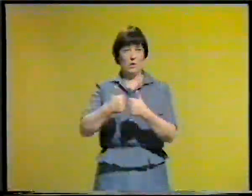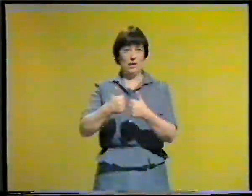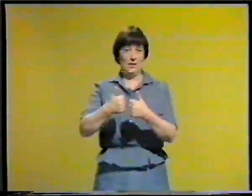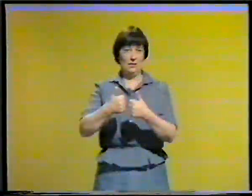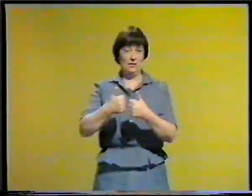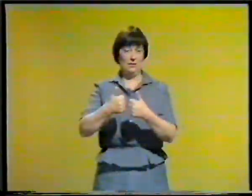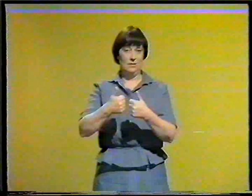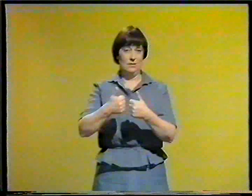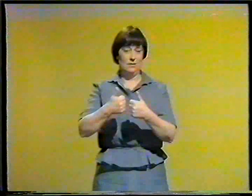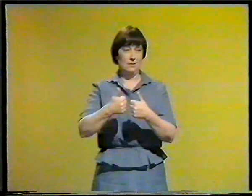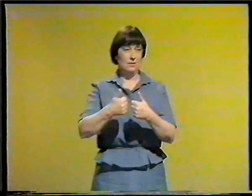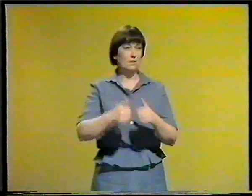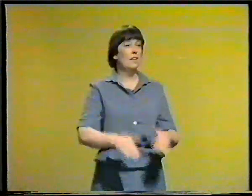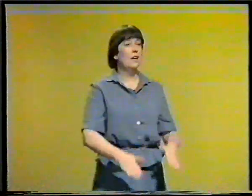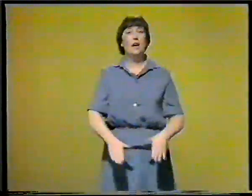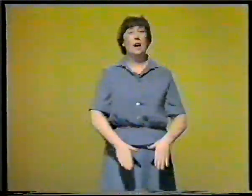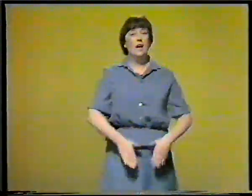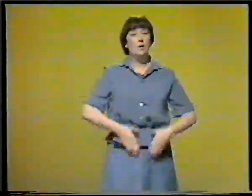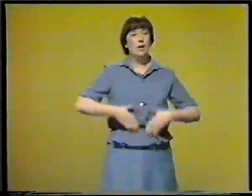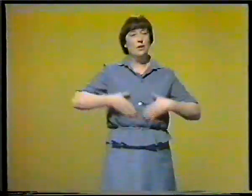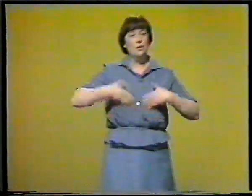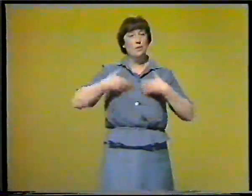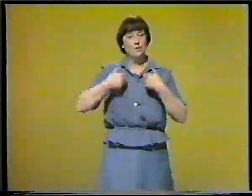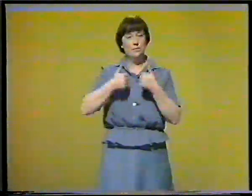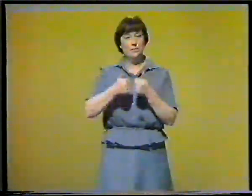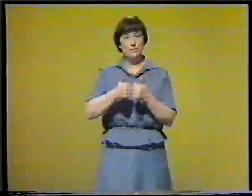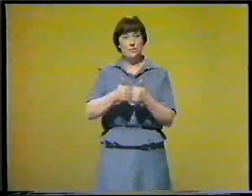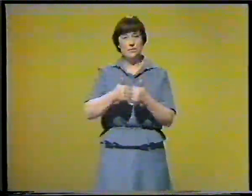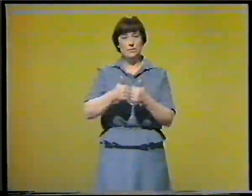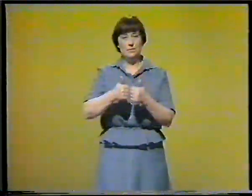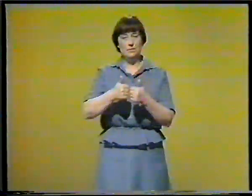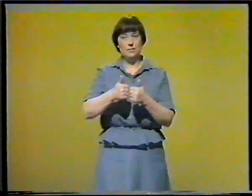well. How are you?